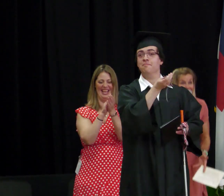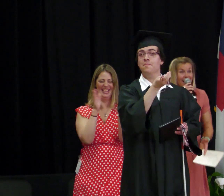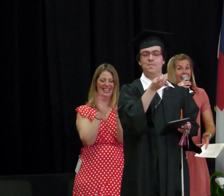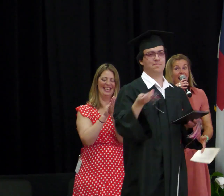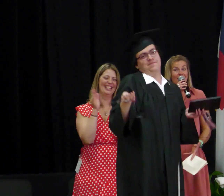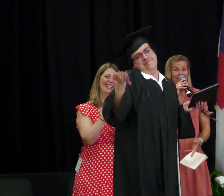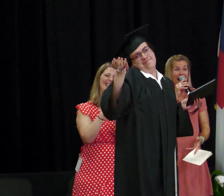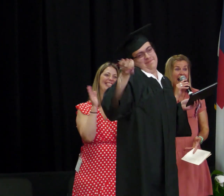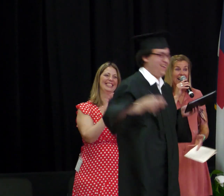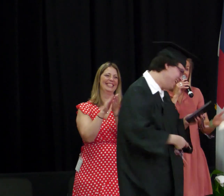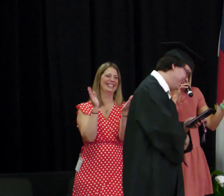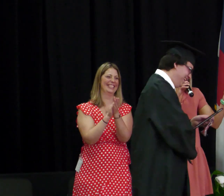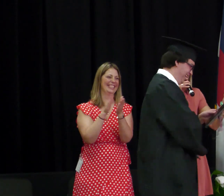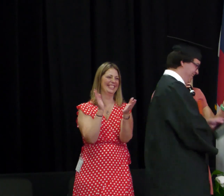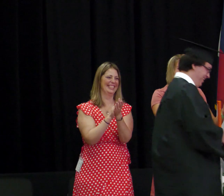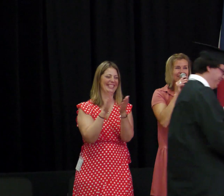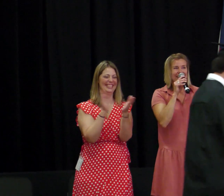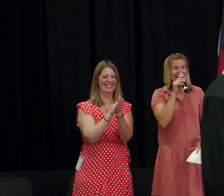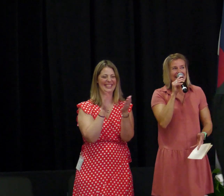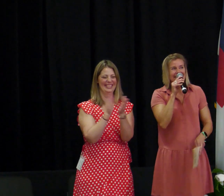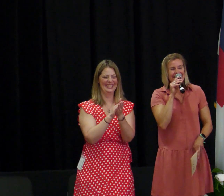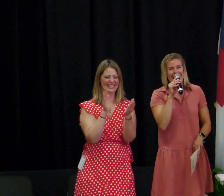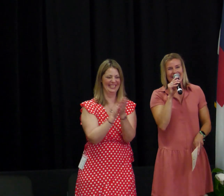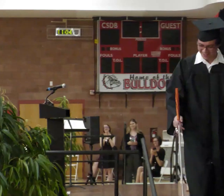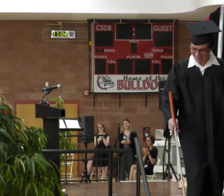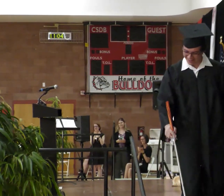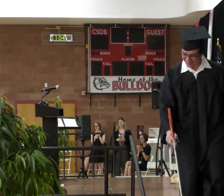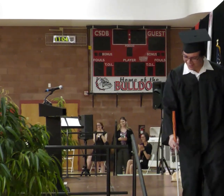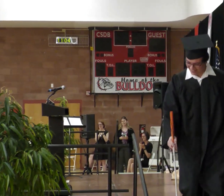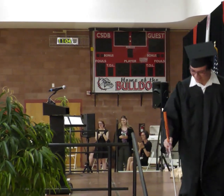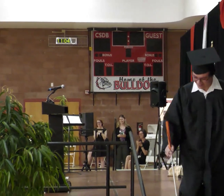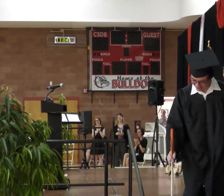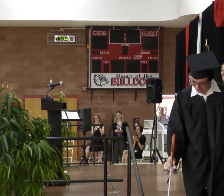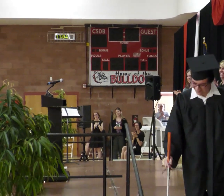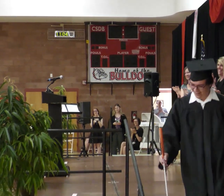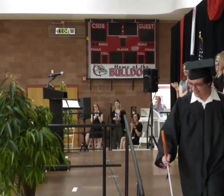Alright Oh Okay Talon